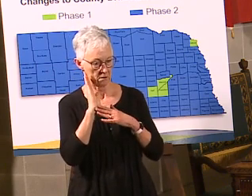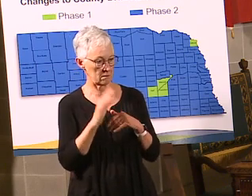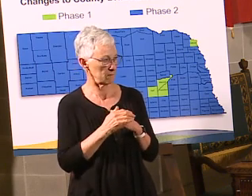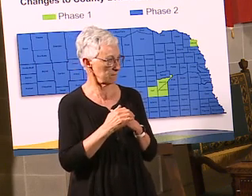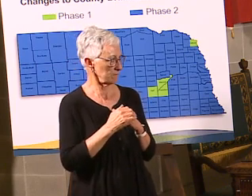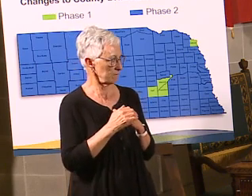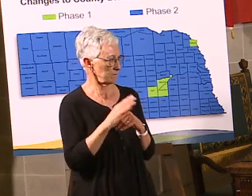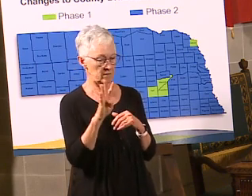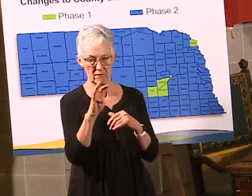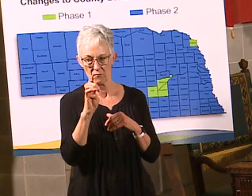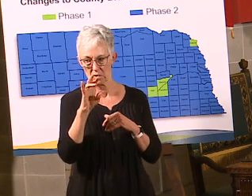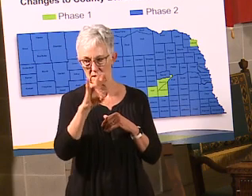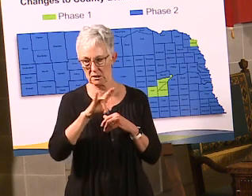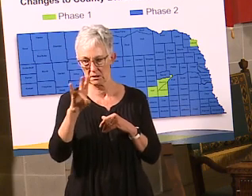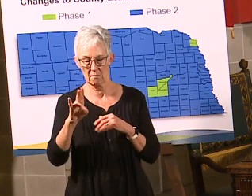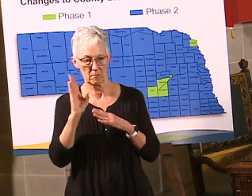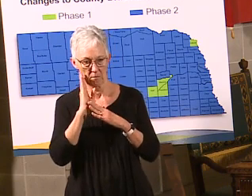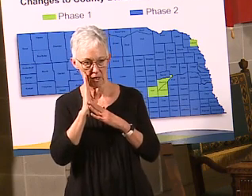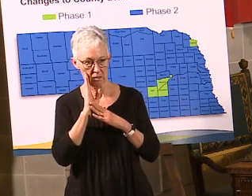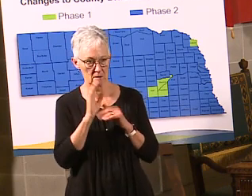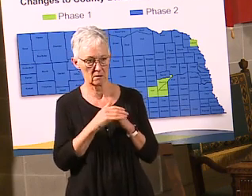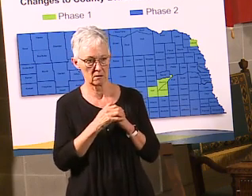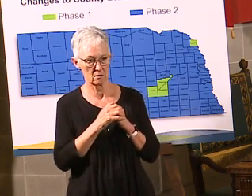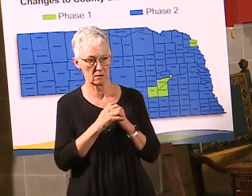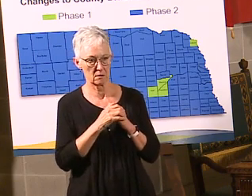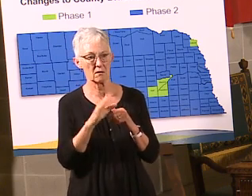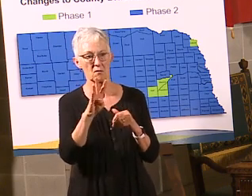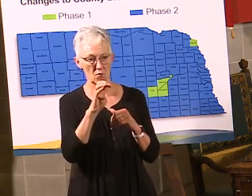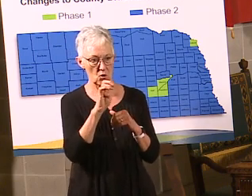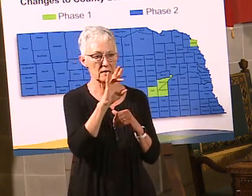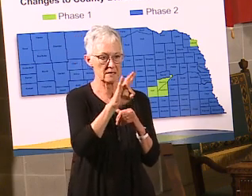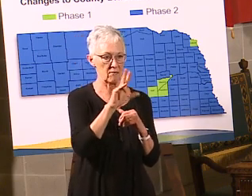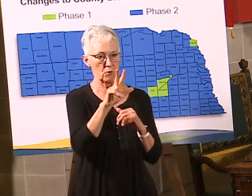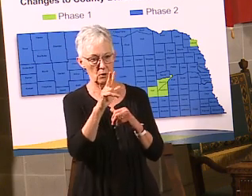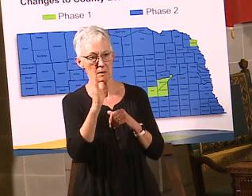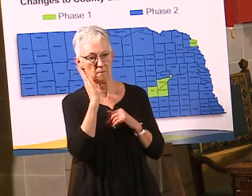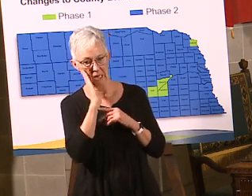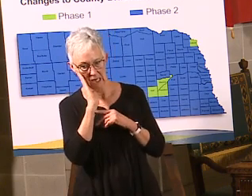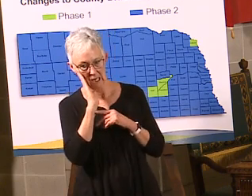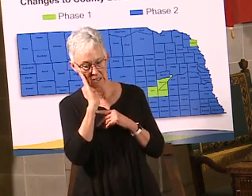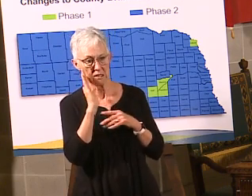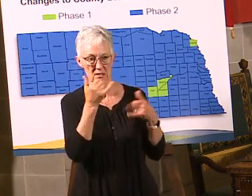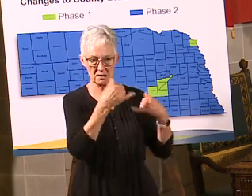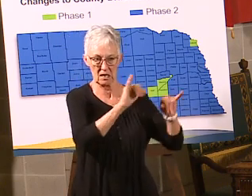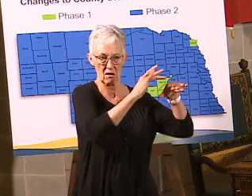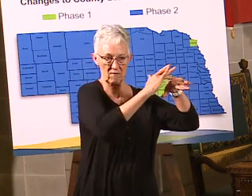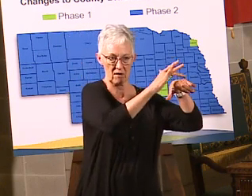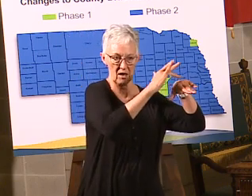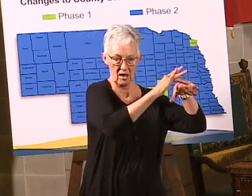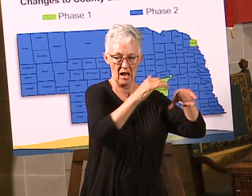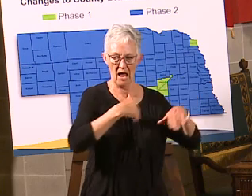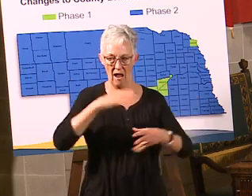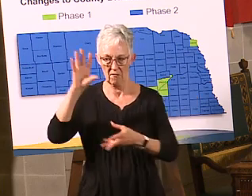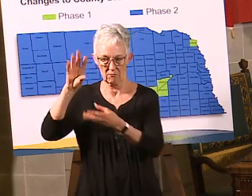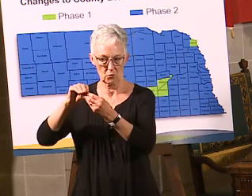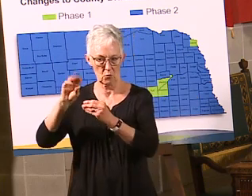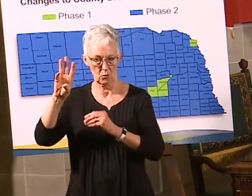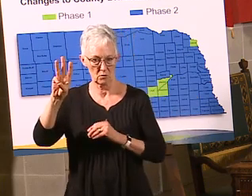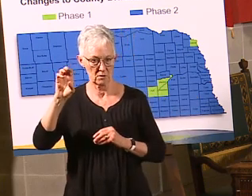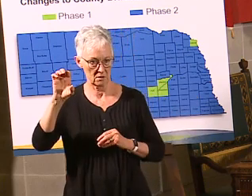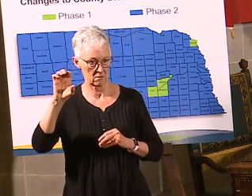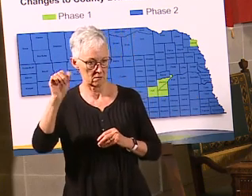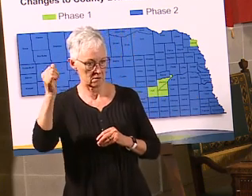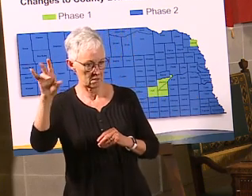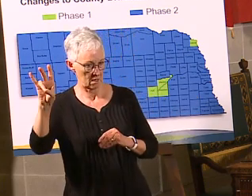me, 477 beds, or 473 beds out of a total of 1,647 beds available in the Douglas